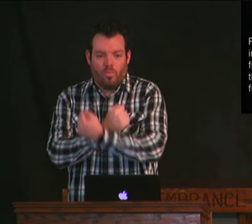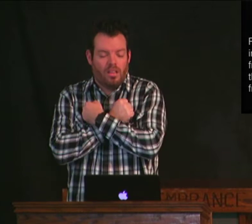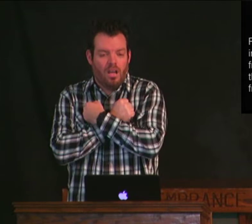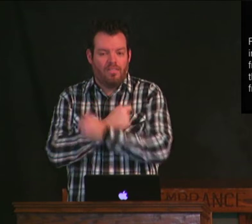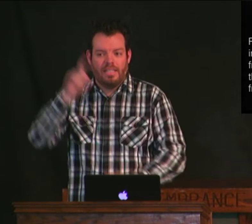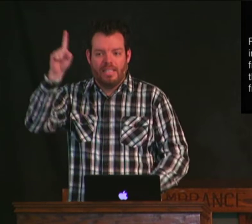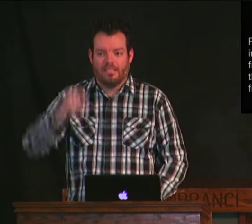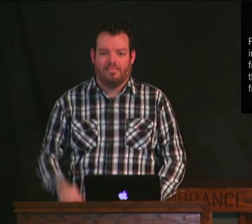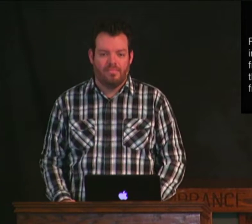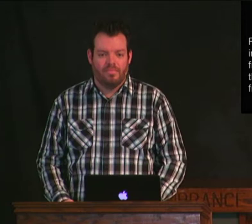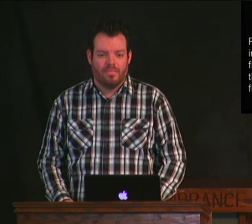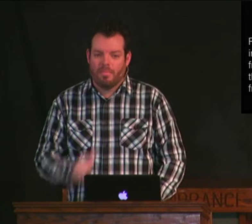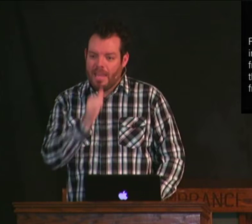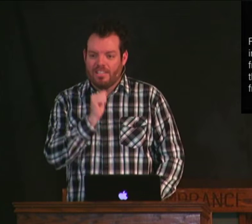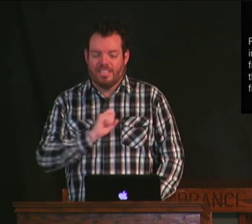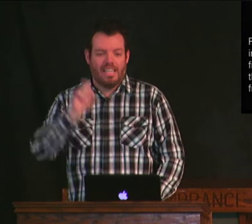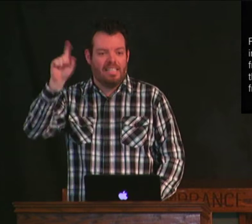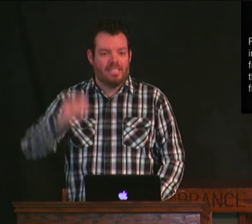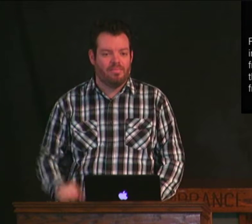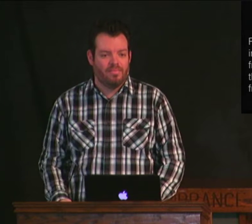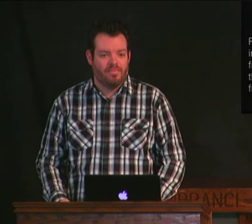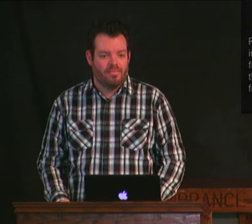With love, I need him. Patience, I need him.